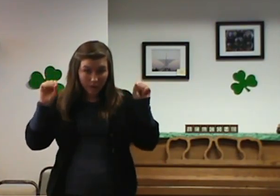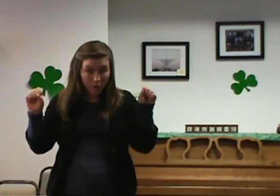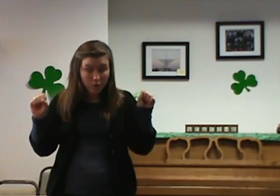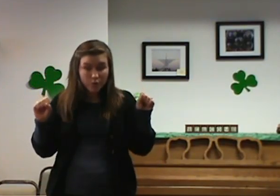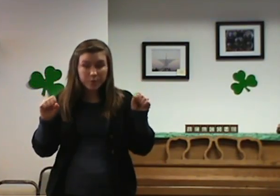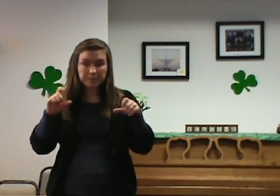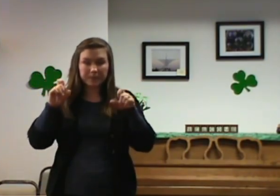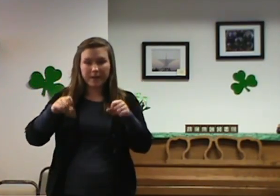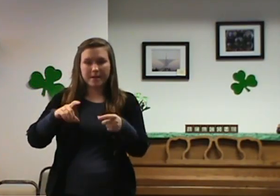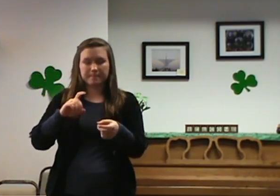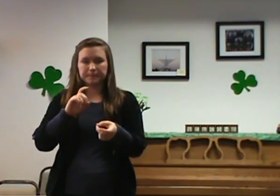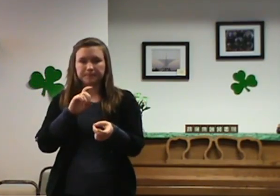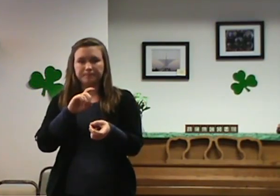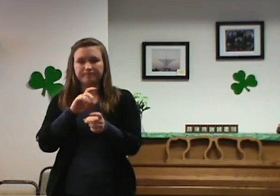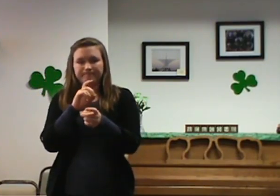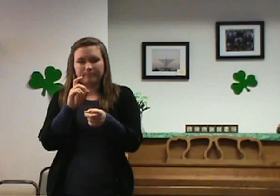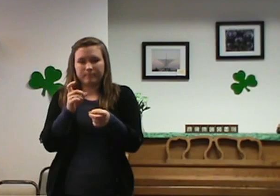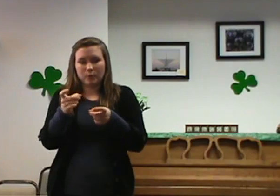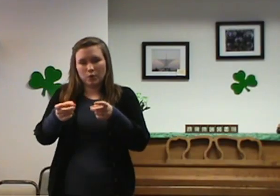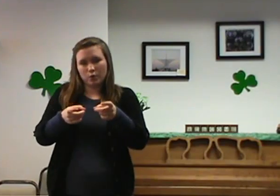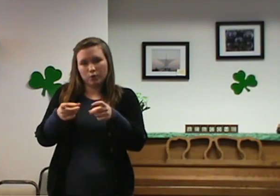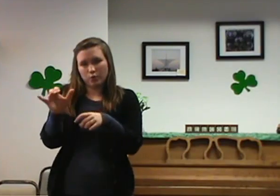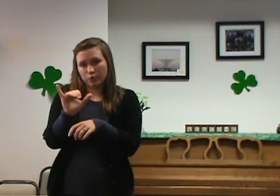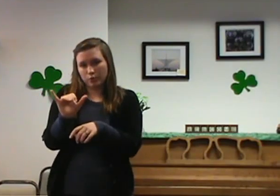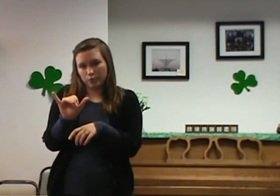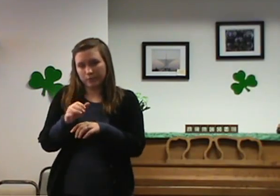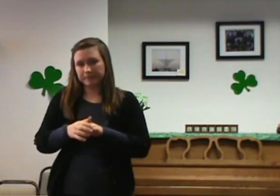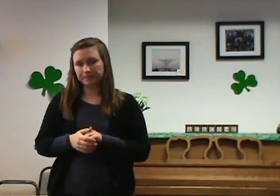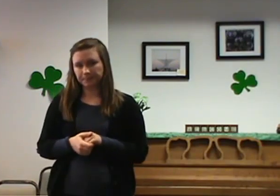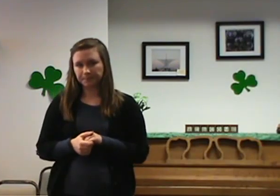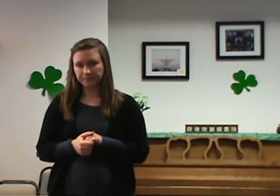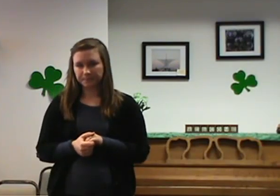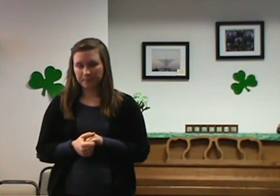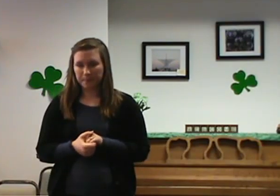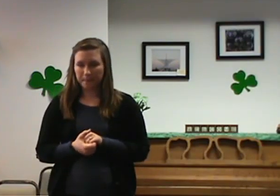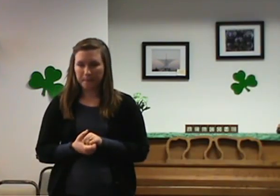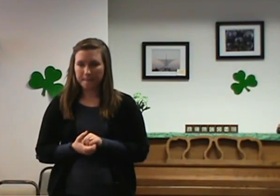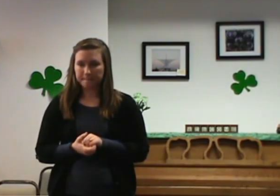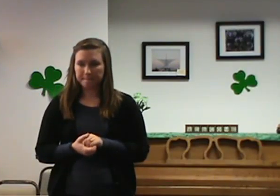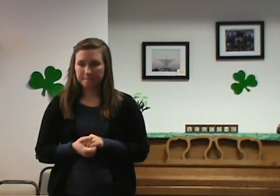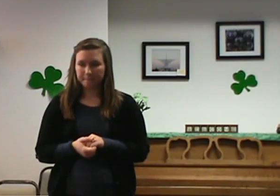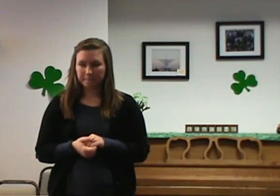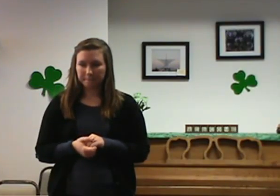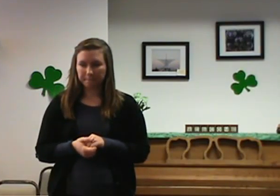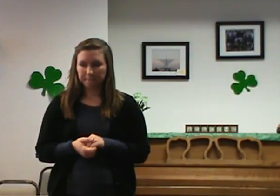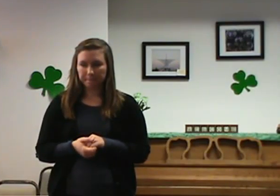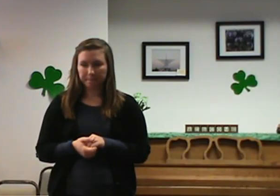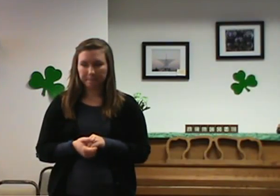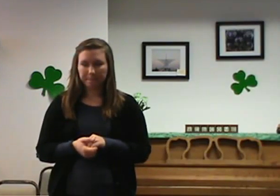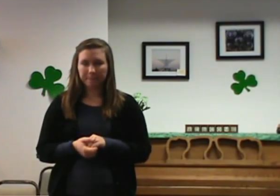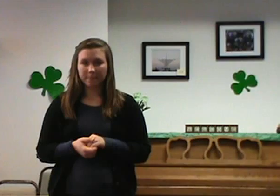speed at which it reads. But this will work for anything that